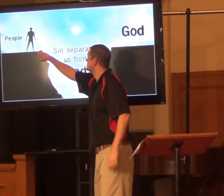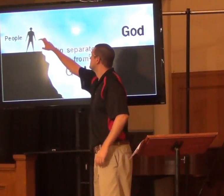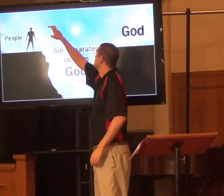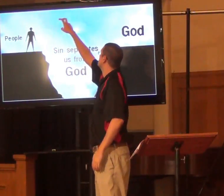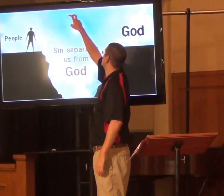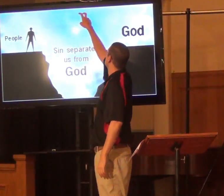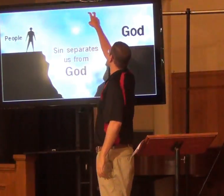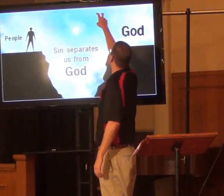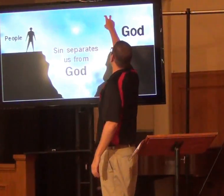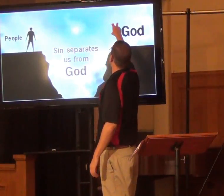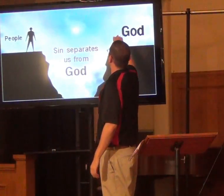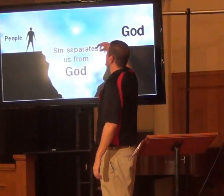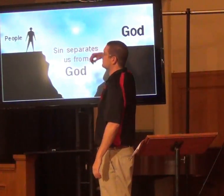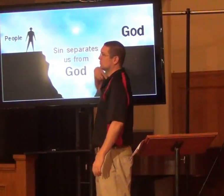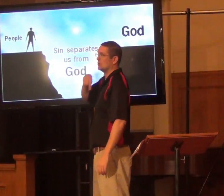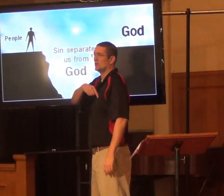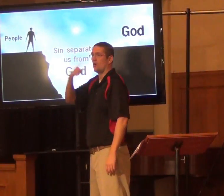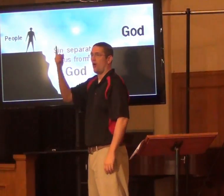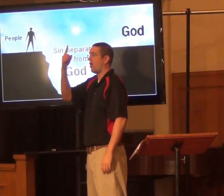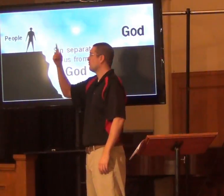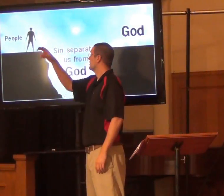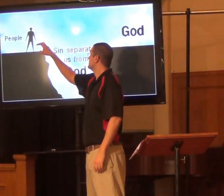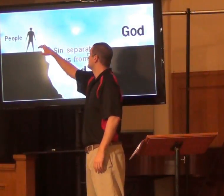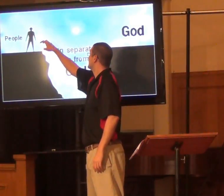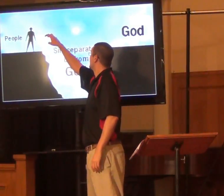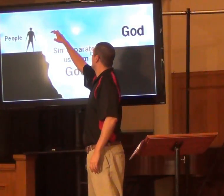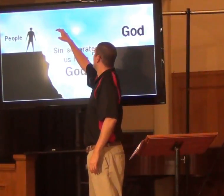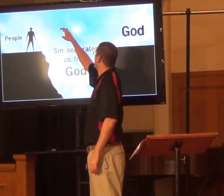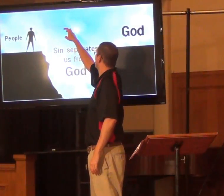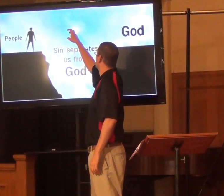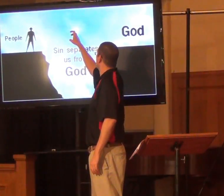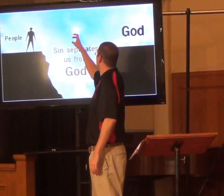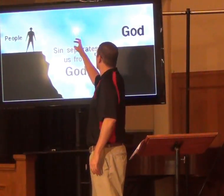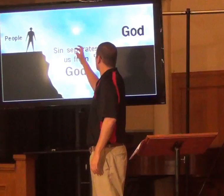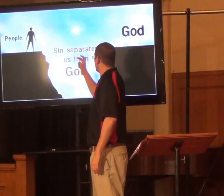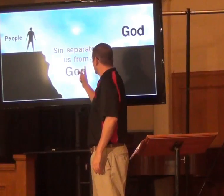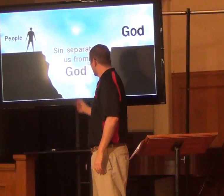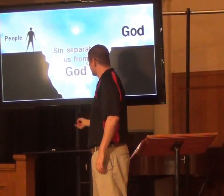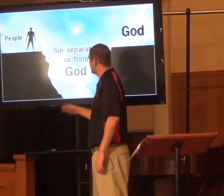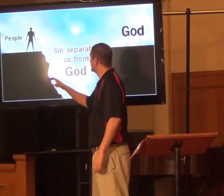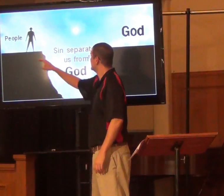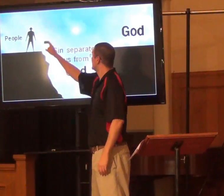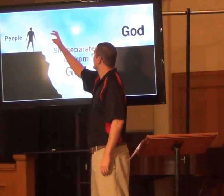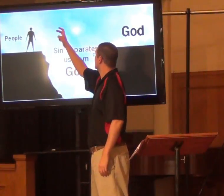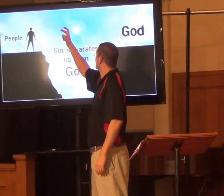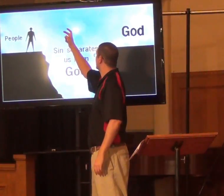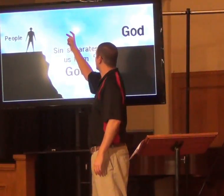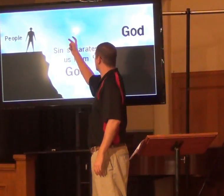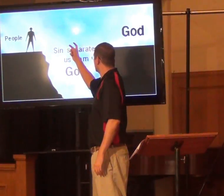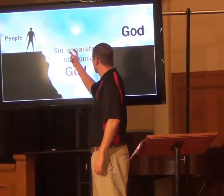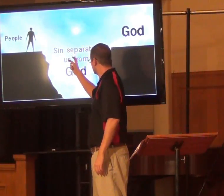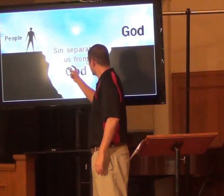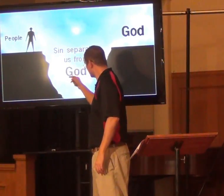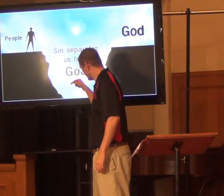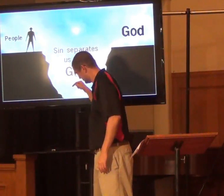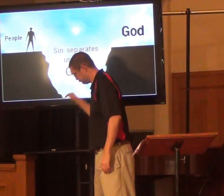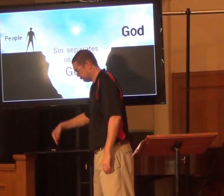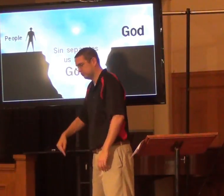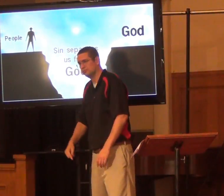do, we can't jump across. We will always fall down if we try.